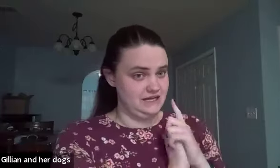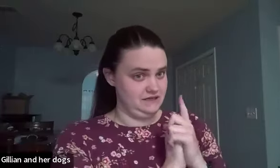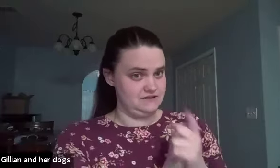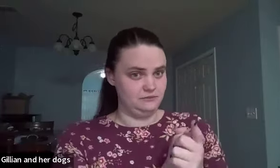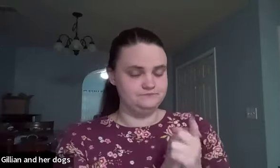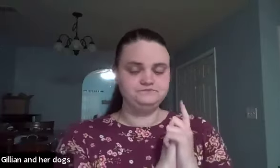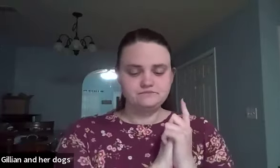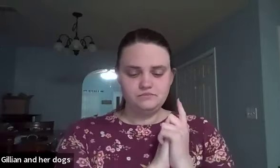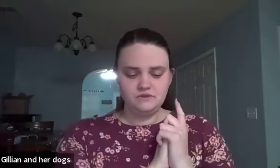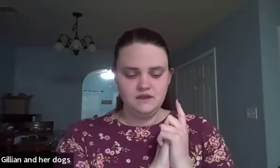in ASL,